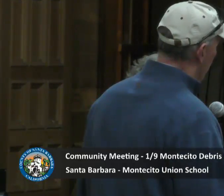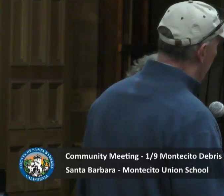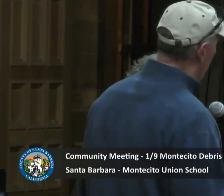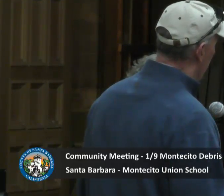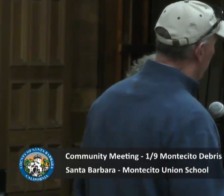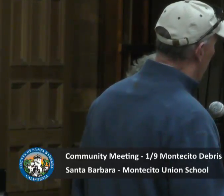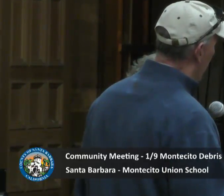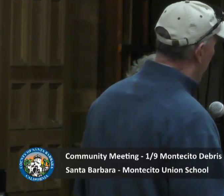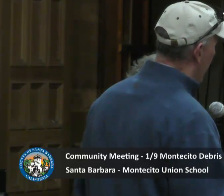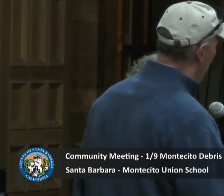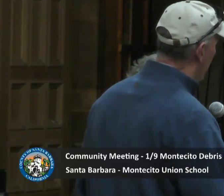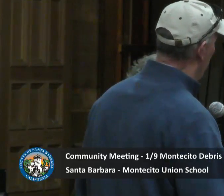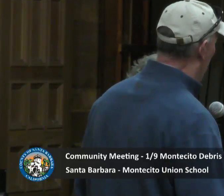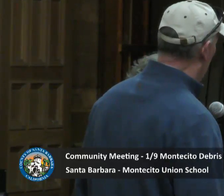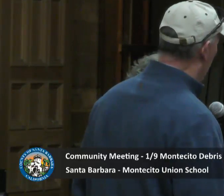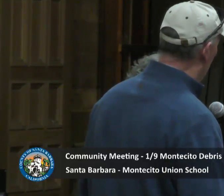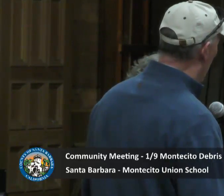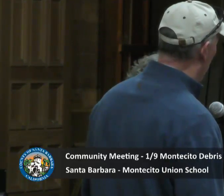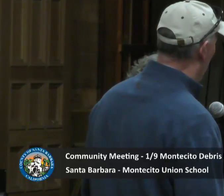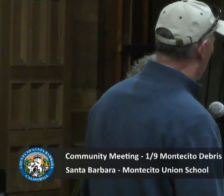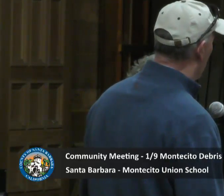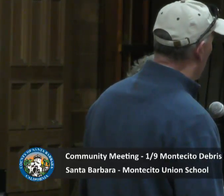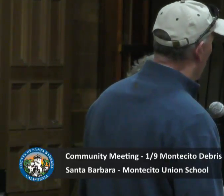during this event, but I drove there